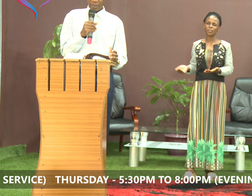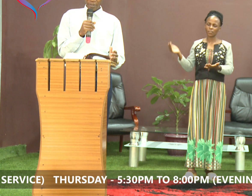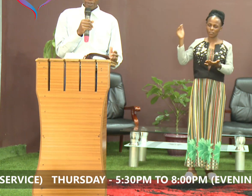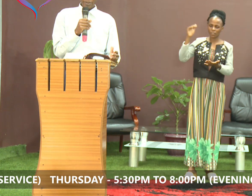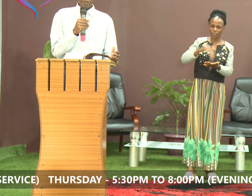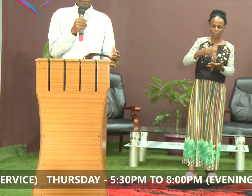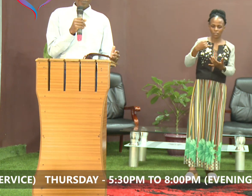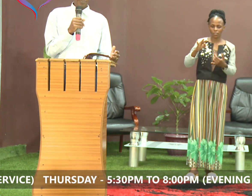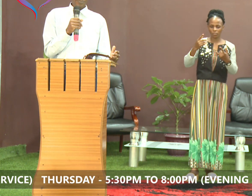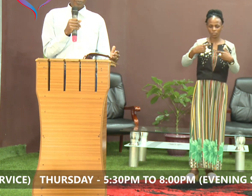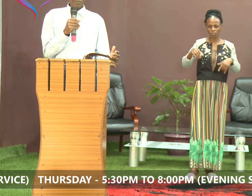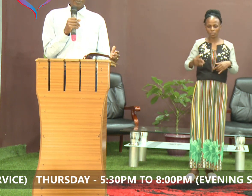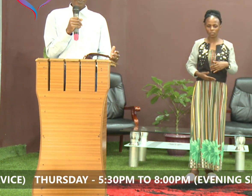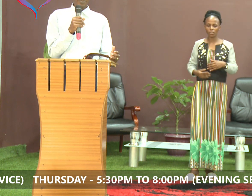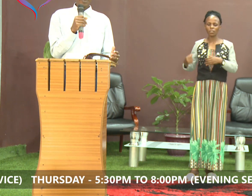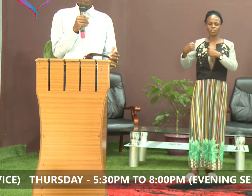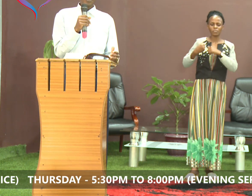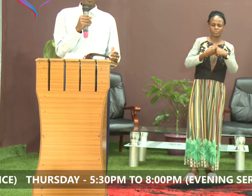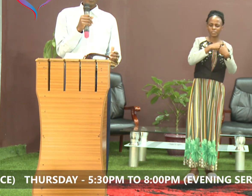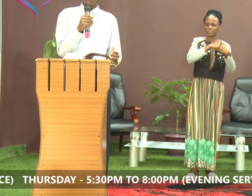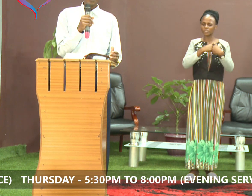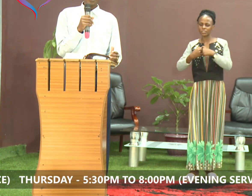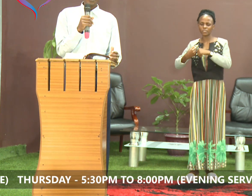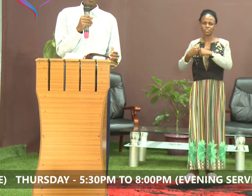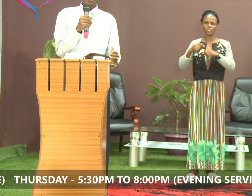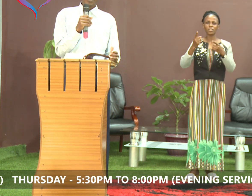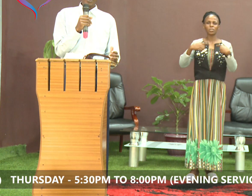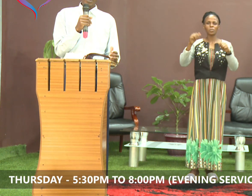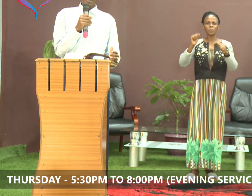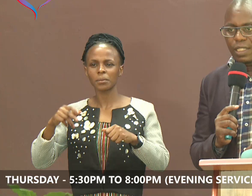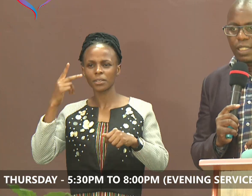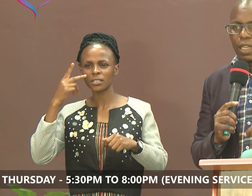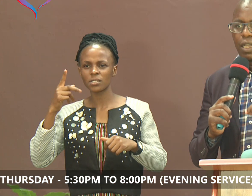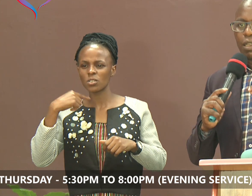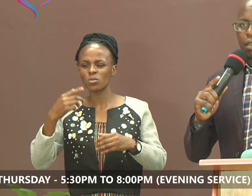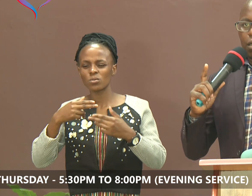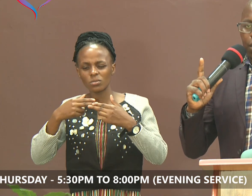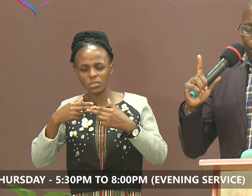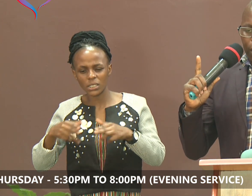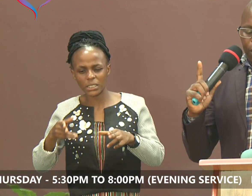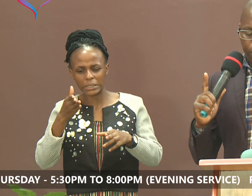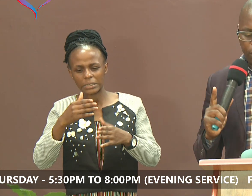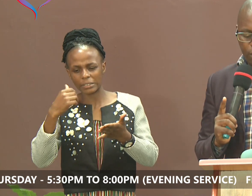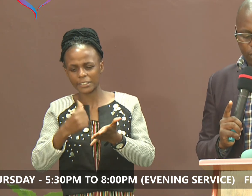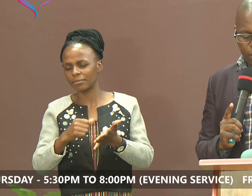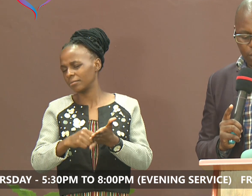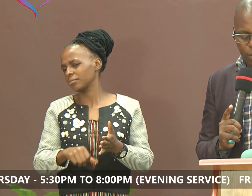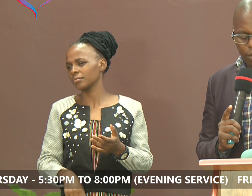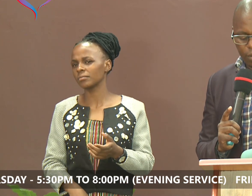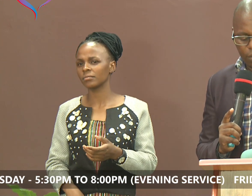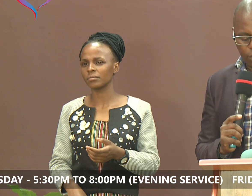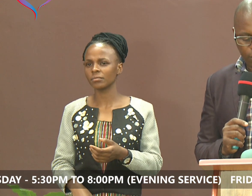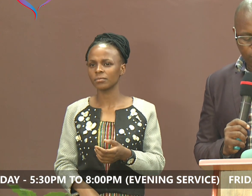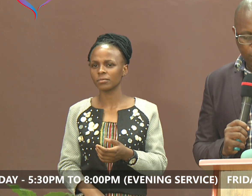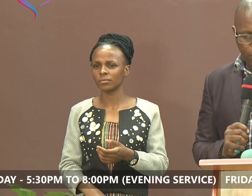communication, when we have troubles, we have to look at who was the source of this. Era bwe tuba n'obuzibu mu kwogeraganya